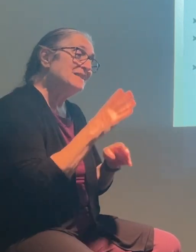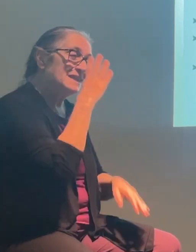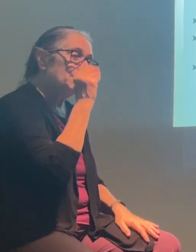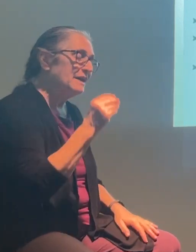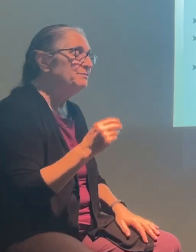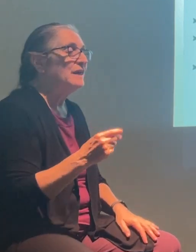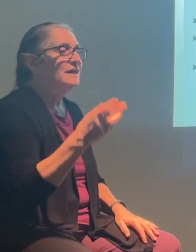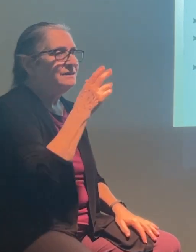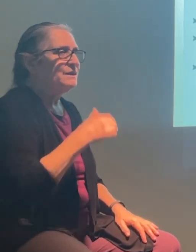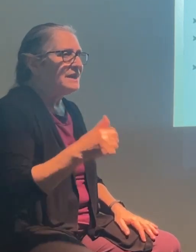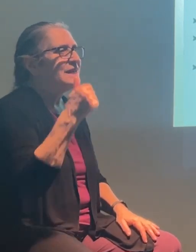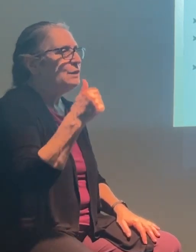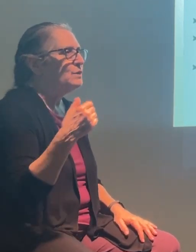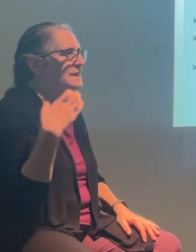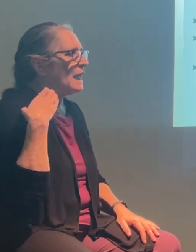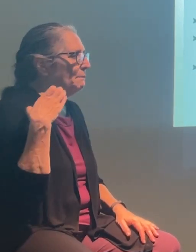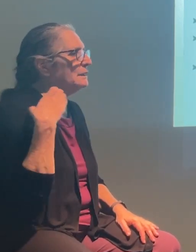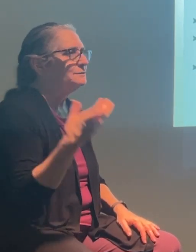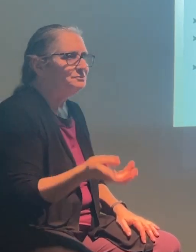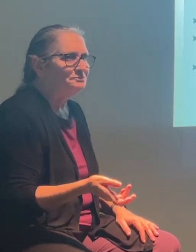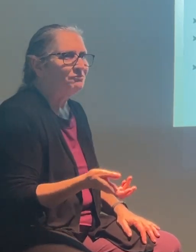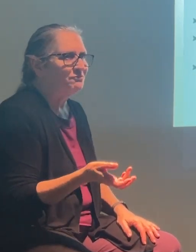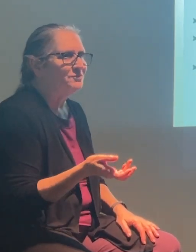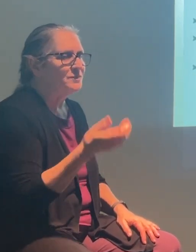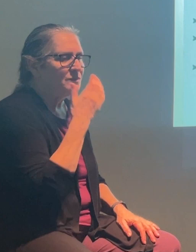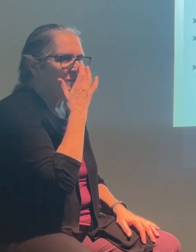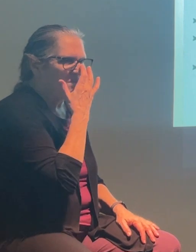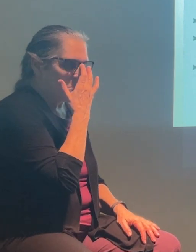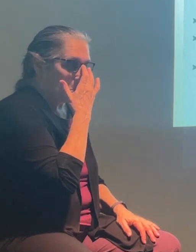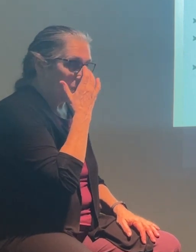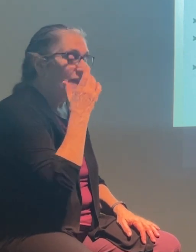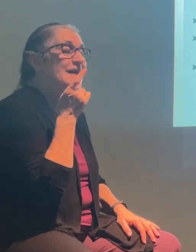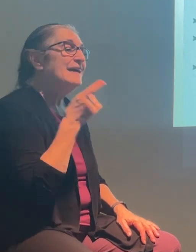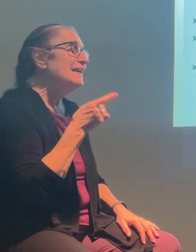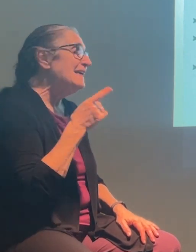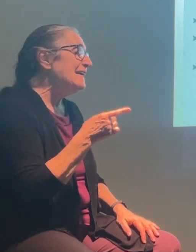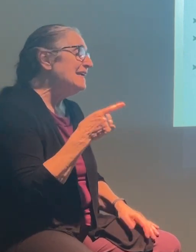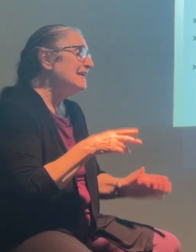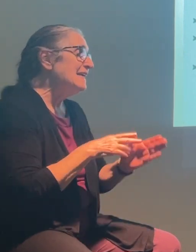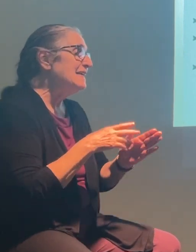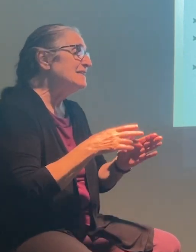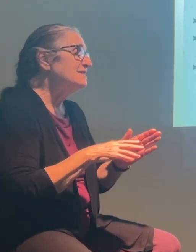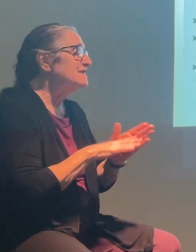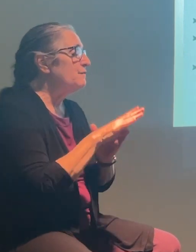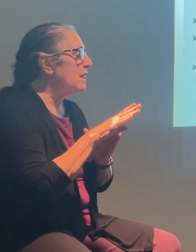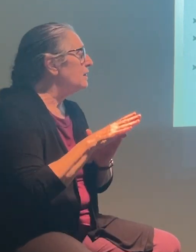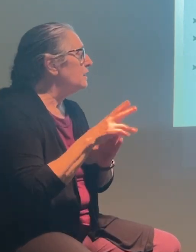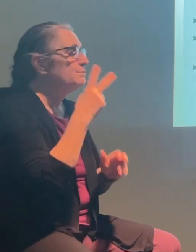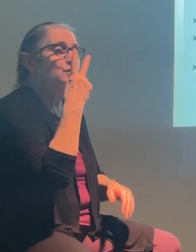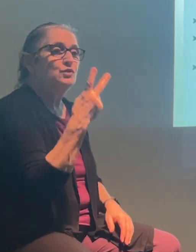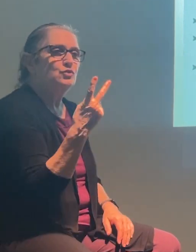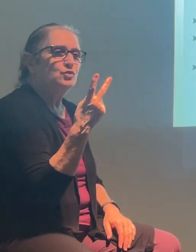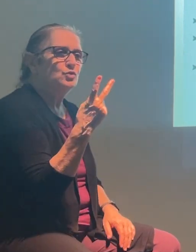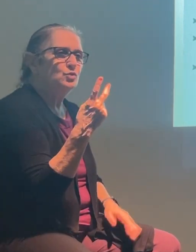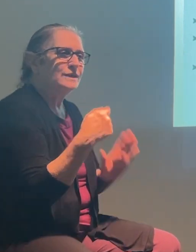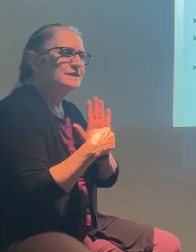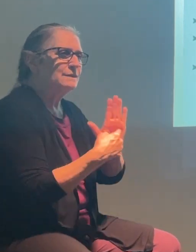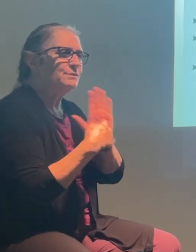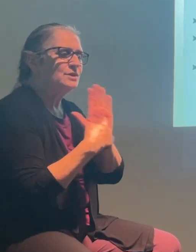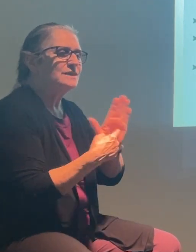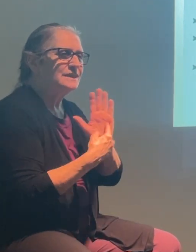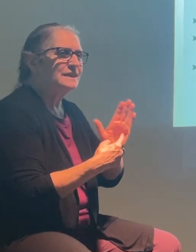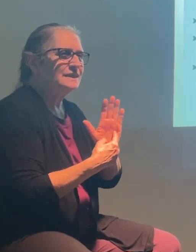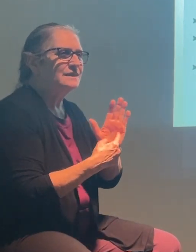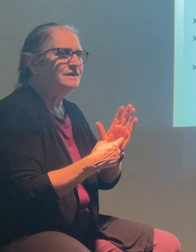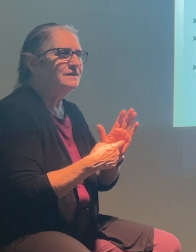was captain by then, and he developed 2 exhibits that were shown at the Museum of Modern Art, which is like the